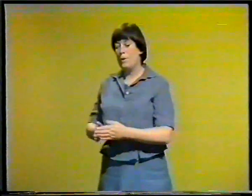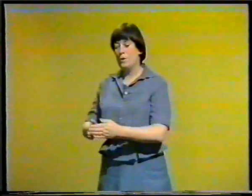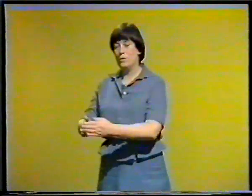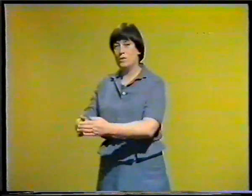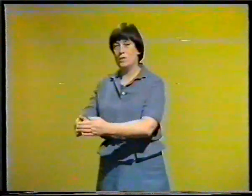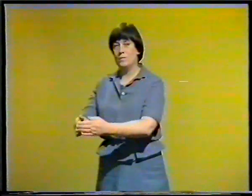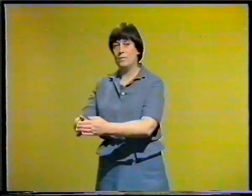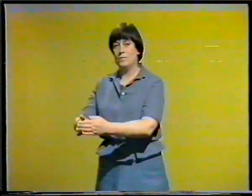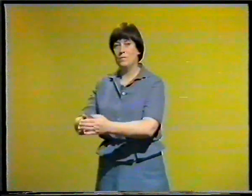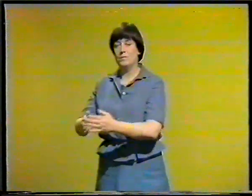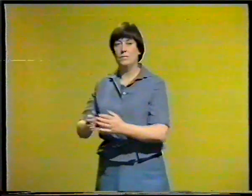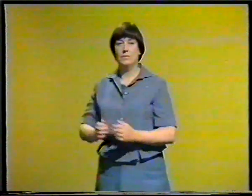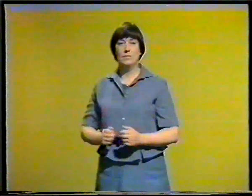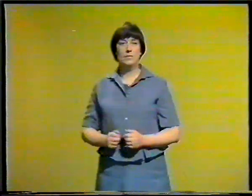Boat.